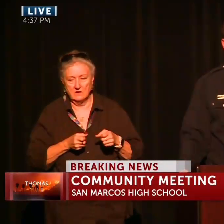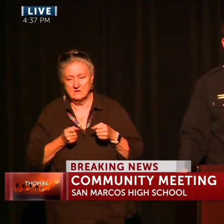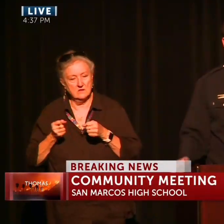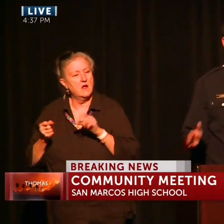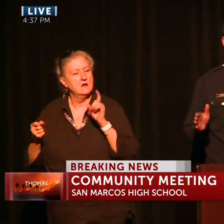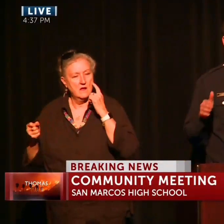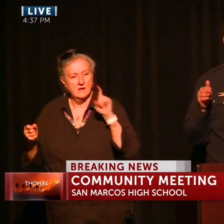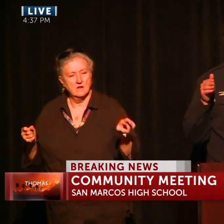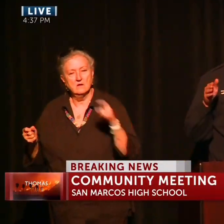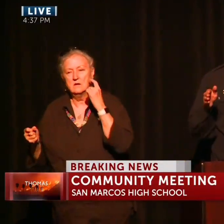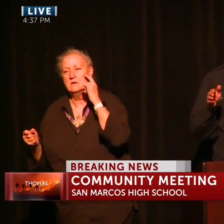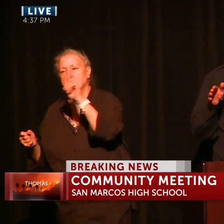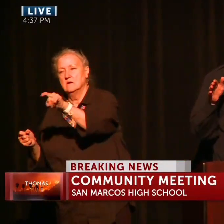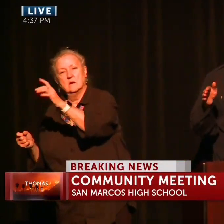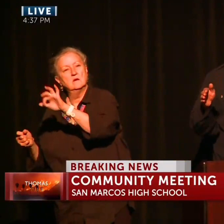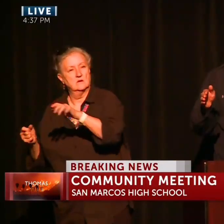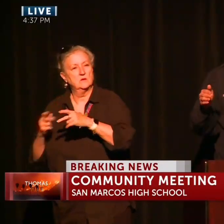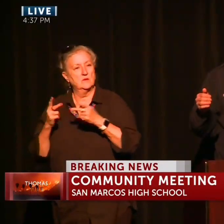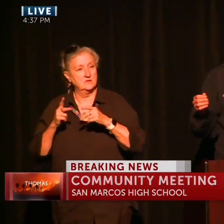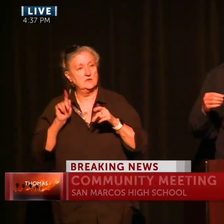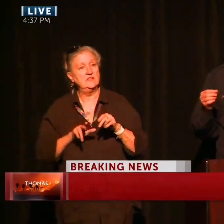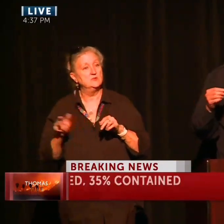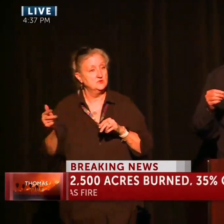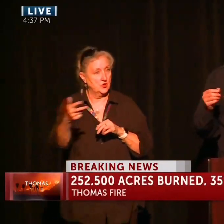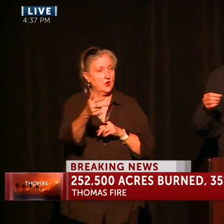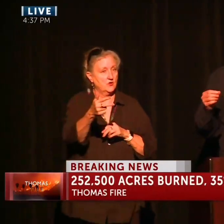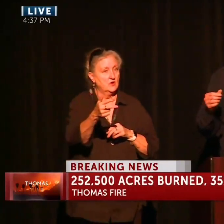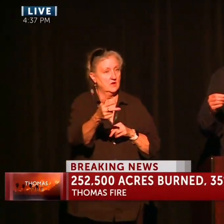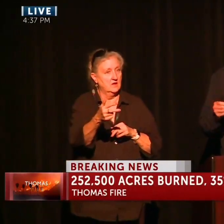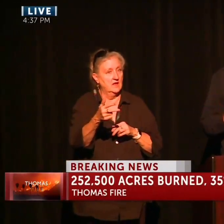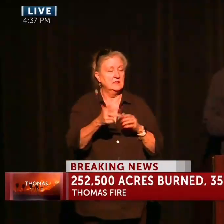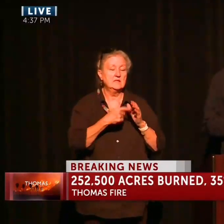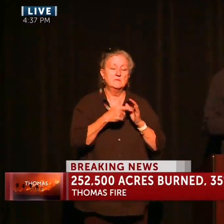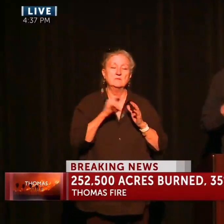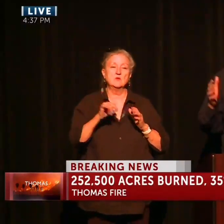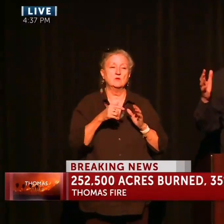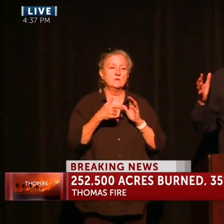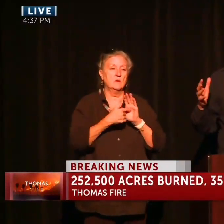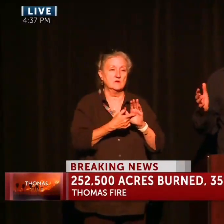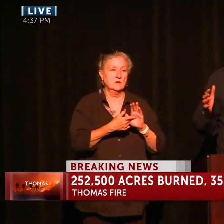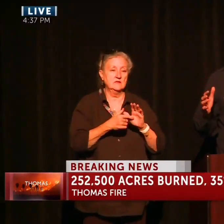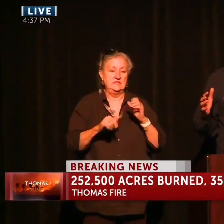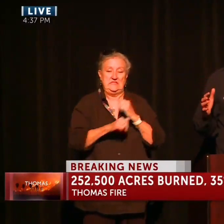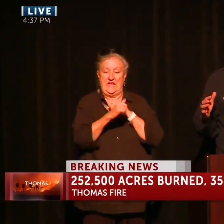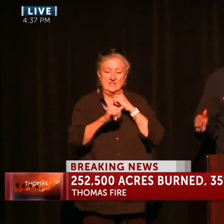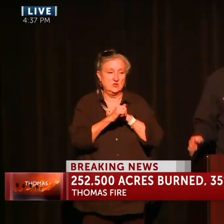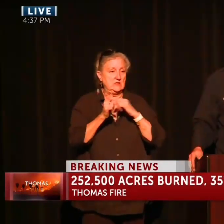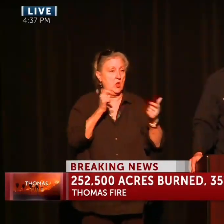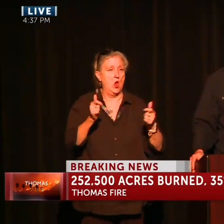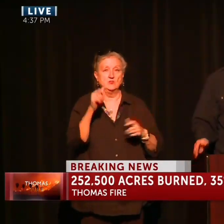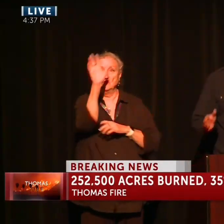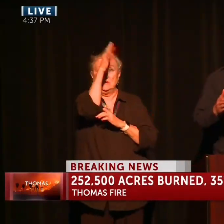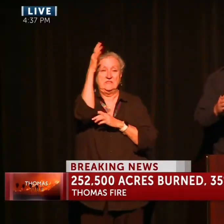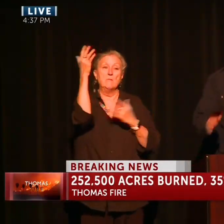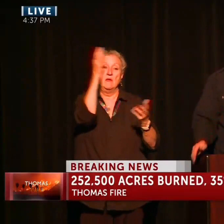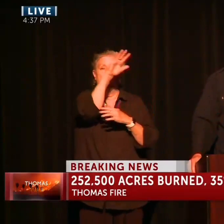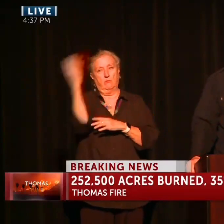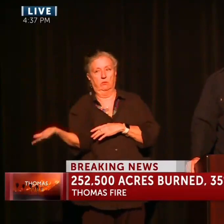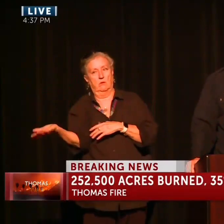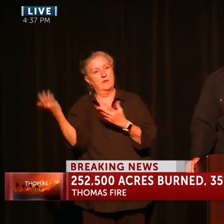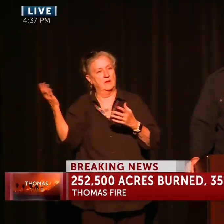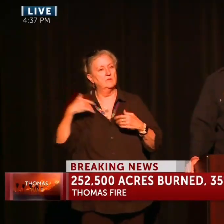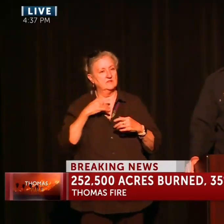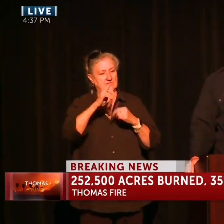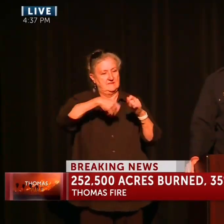neighborhoods. It's generally a place that we need to turn. Sometimes that flagging is also used to mark hazards, like large trees that may fall. But if it's tied to